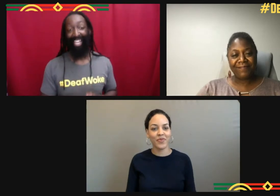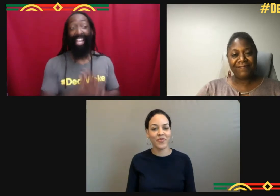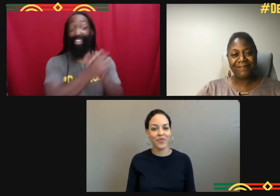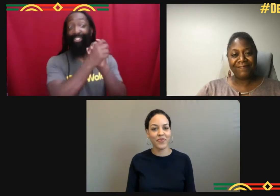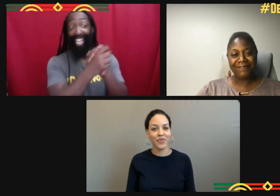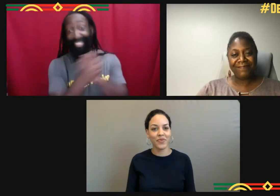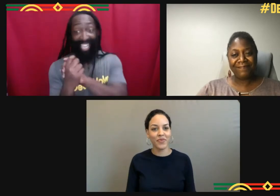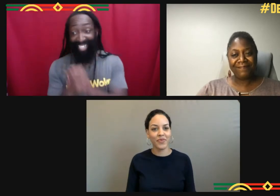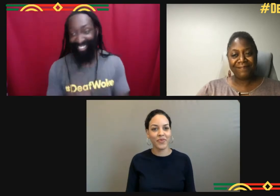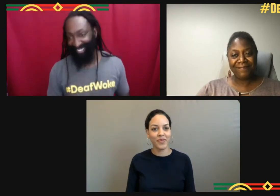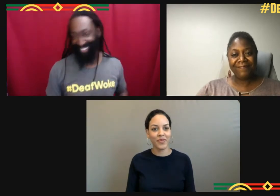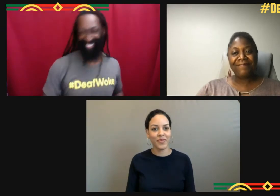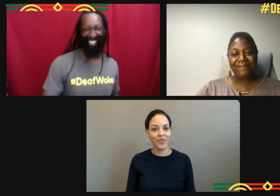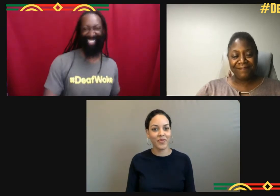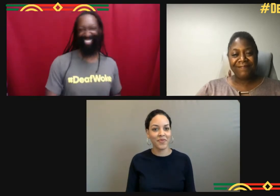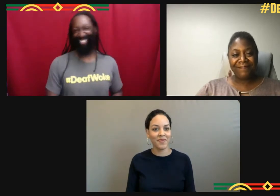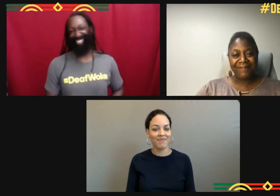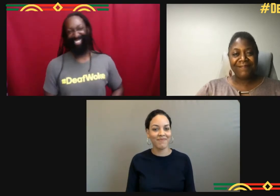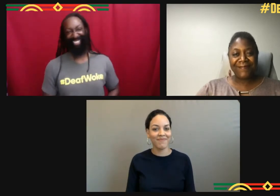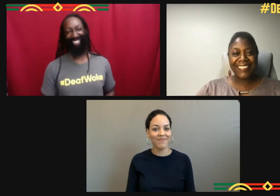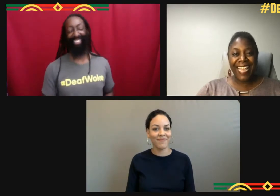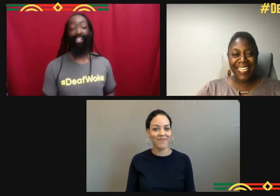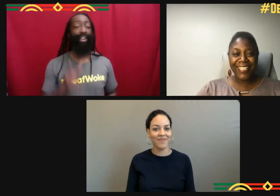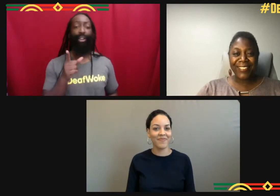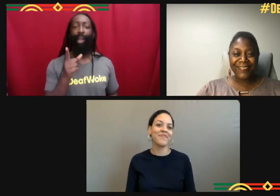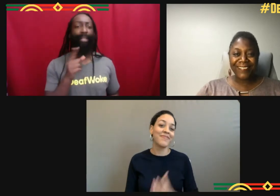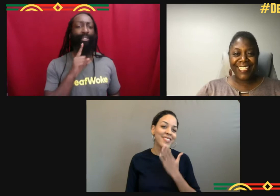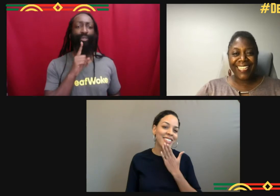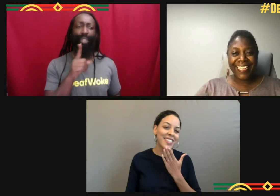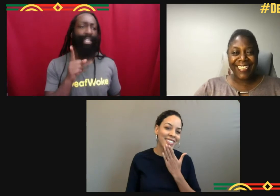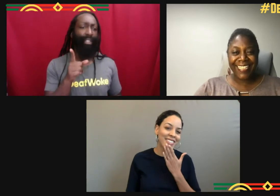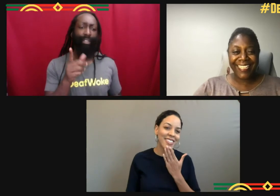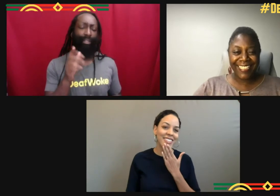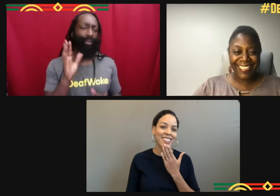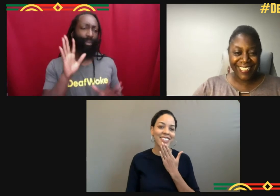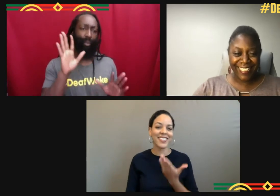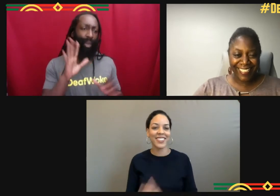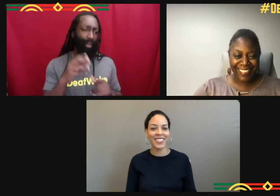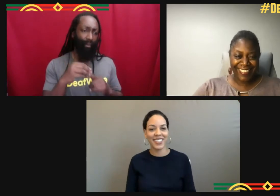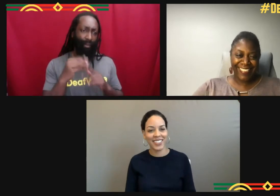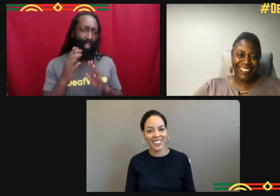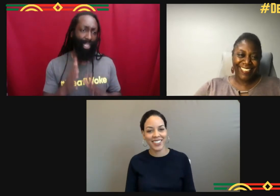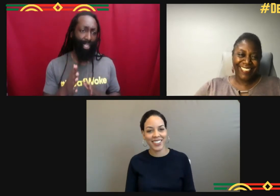Tremendous. Amazing. Congratulations. Thank you.